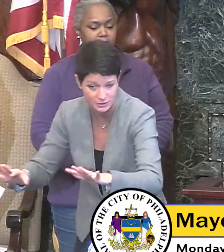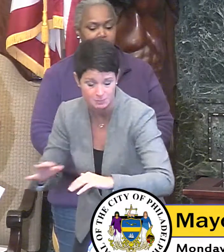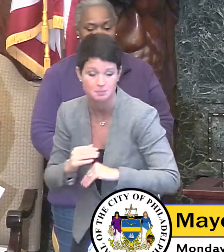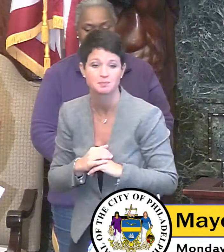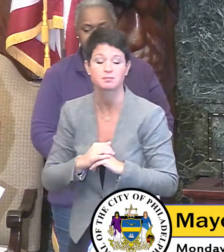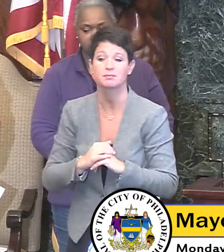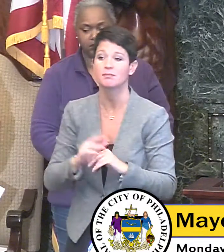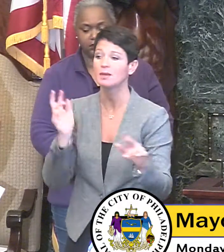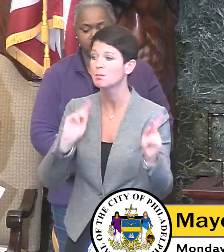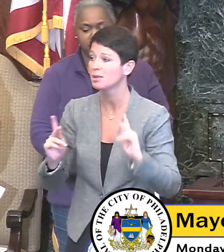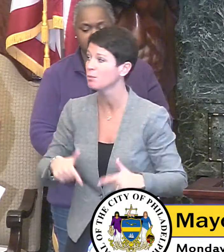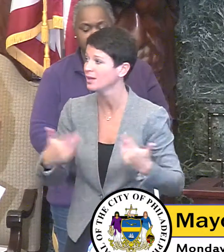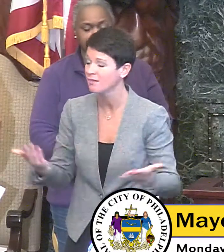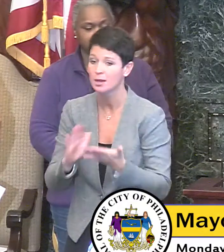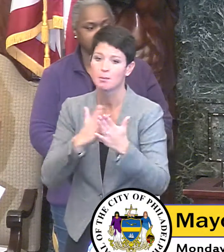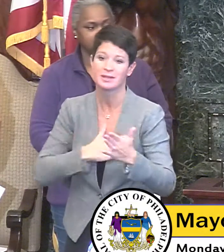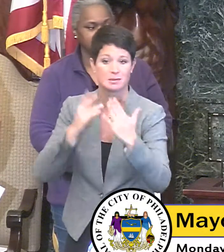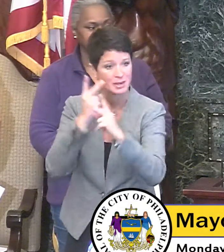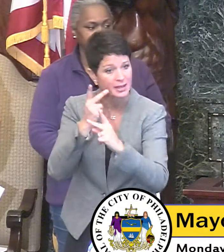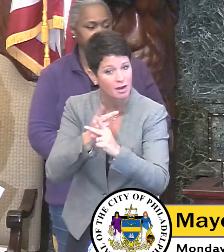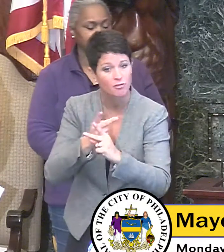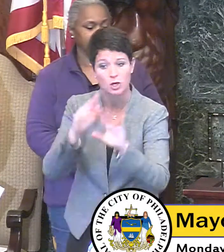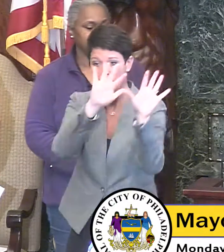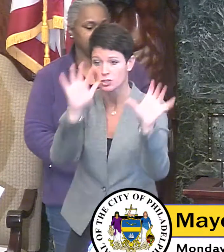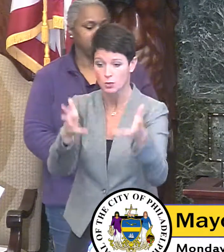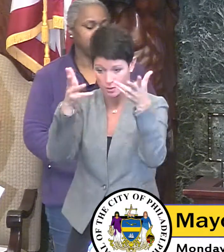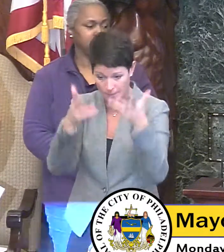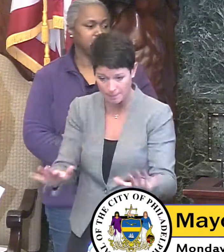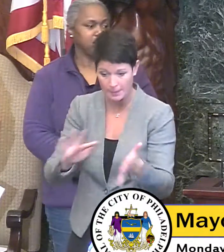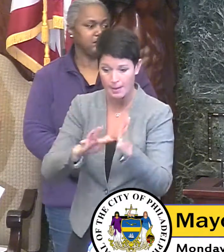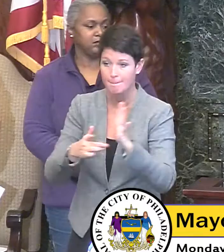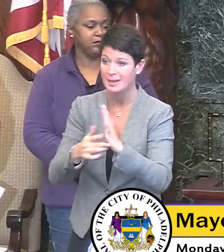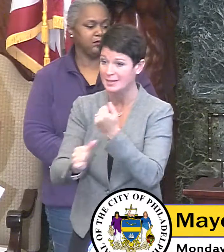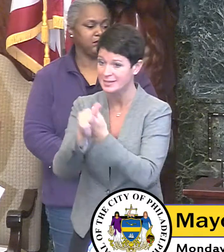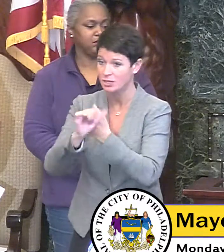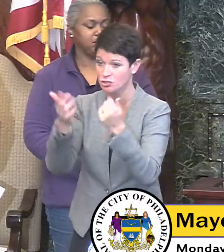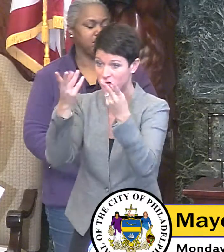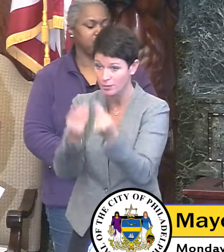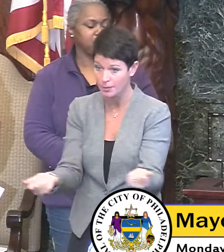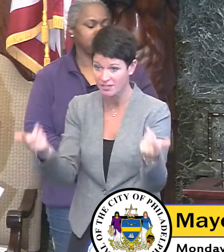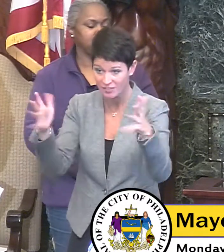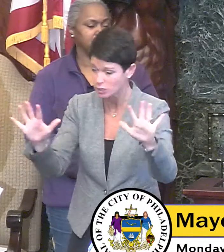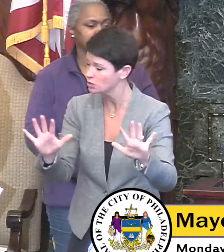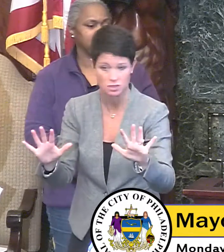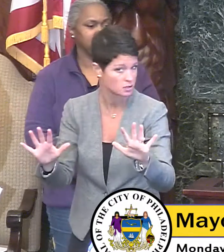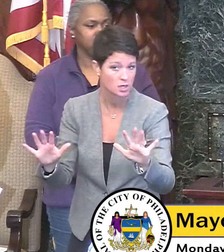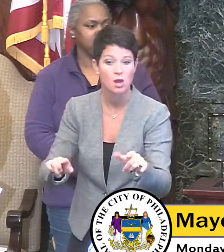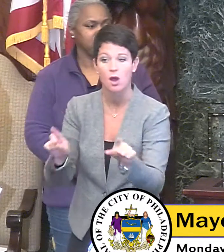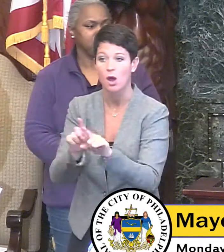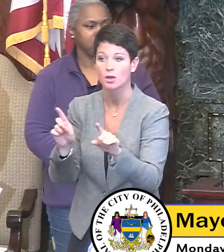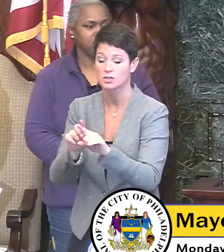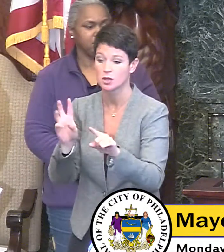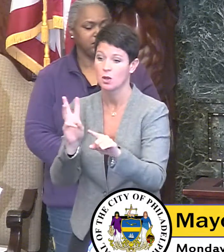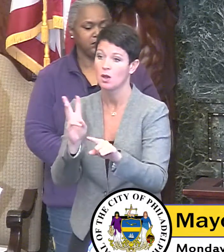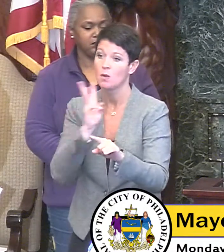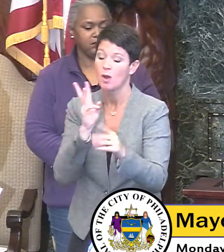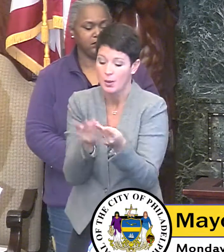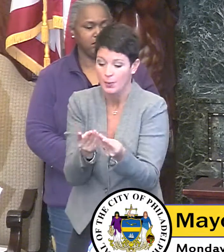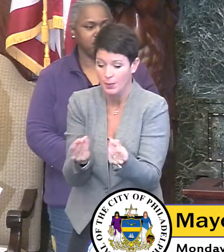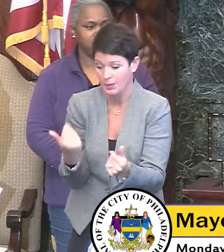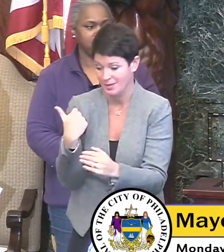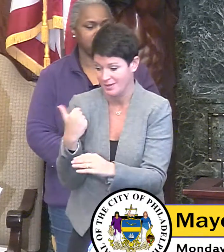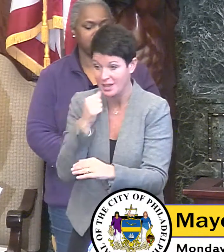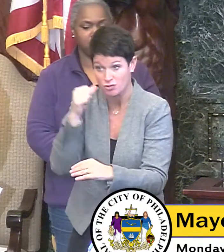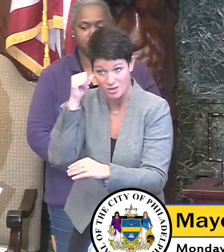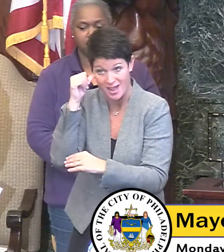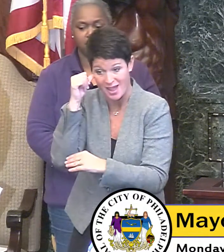remind citizens to be careful. Just because the storm has passed doesn't mean the danger is over. And the water that melted during yesterday's warmer